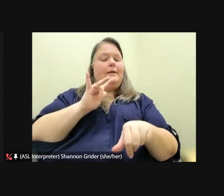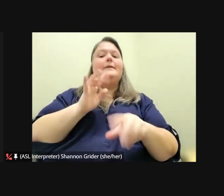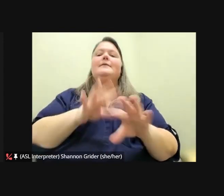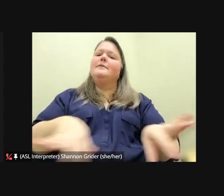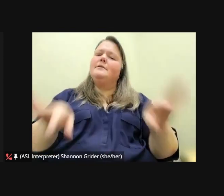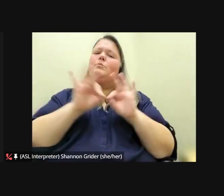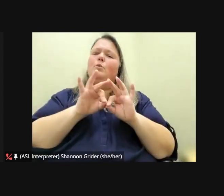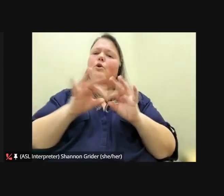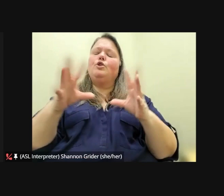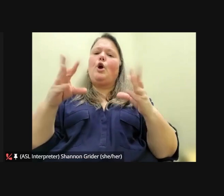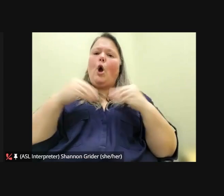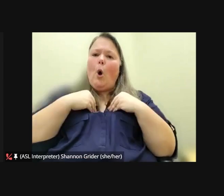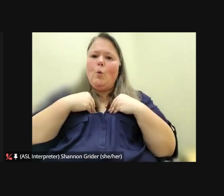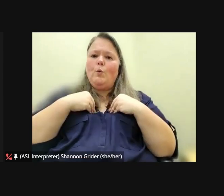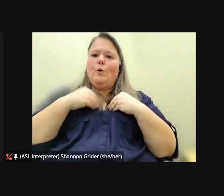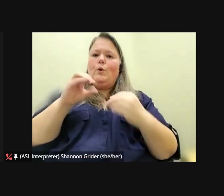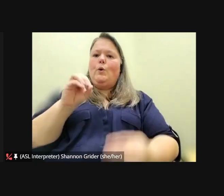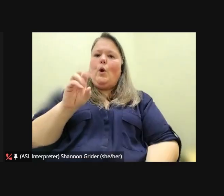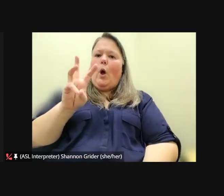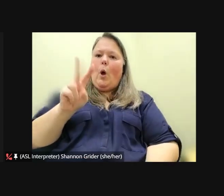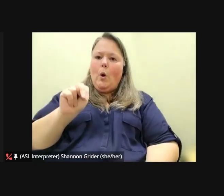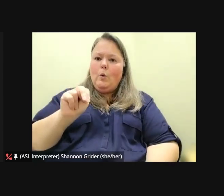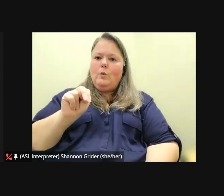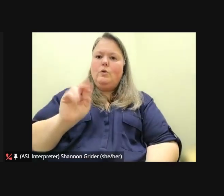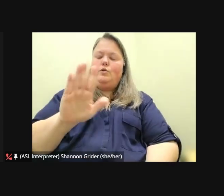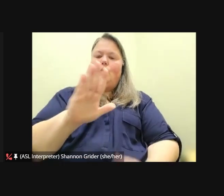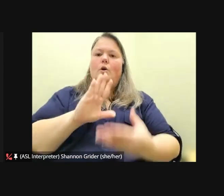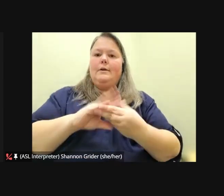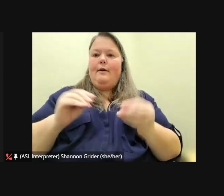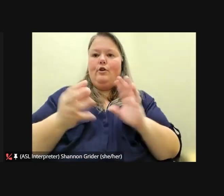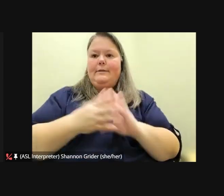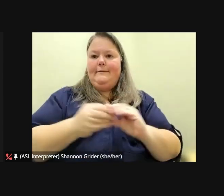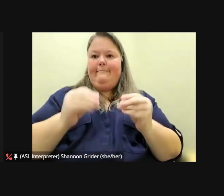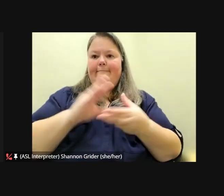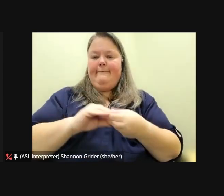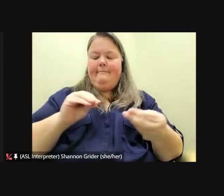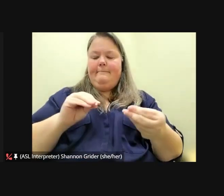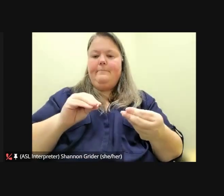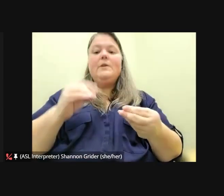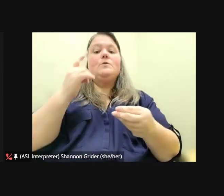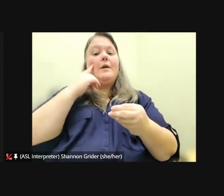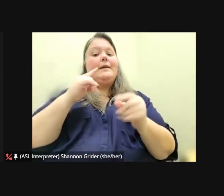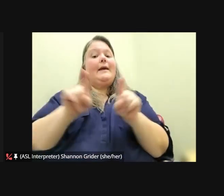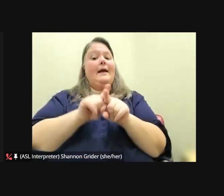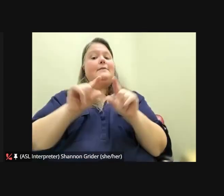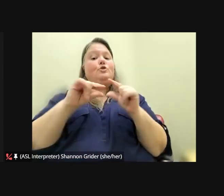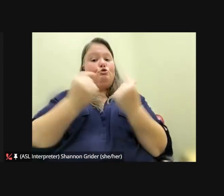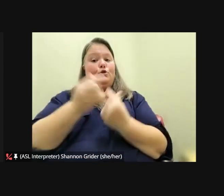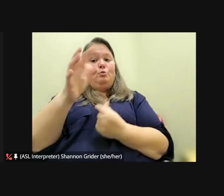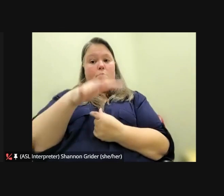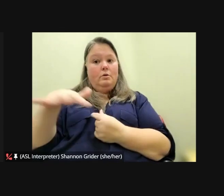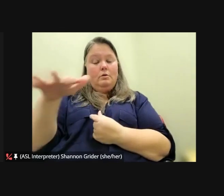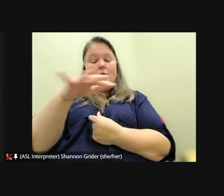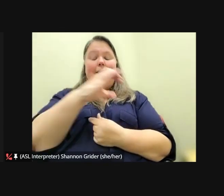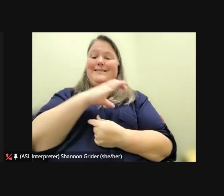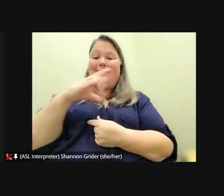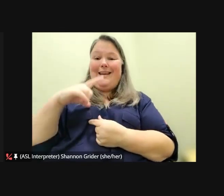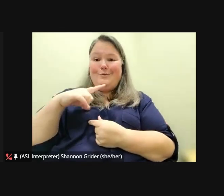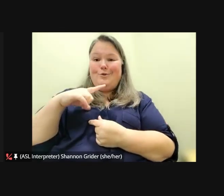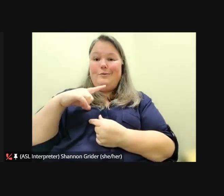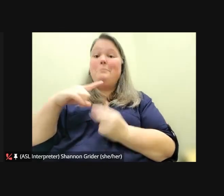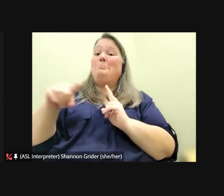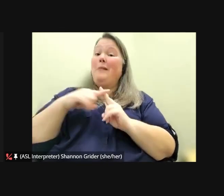narrative, right? And so I think right now, as a group and as a council and as a state,